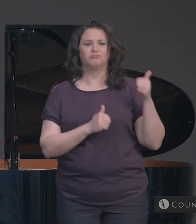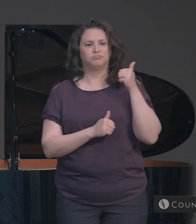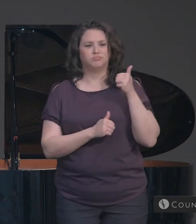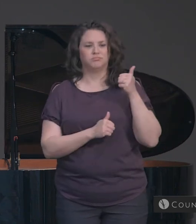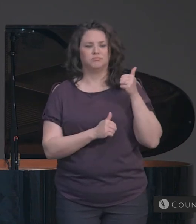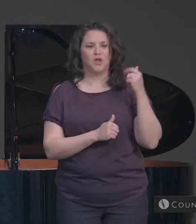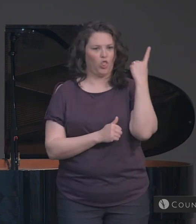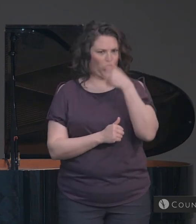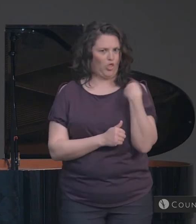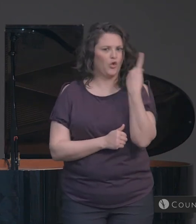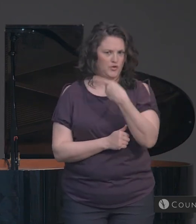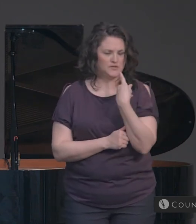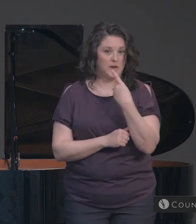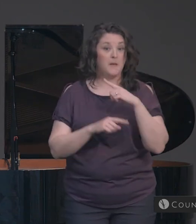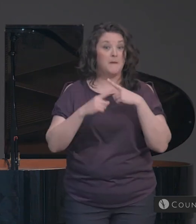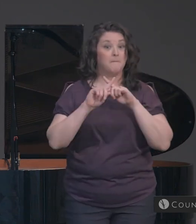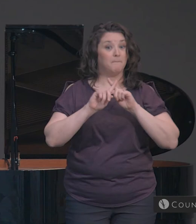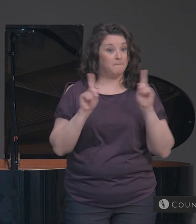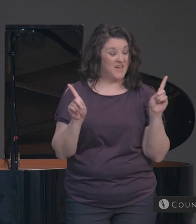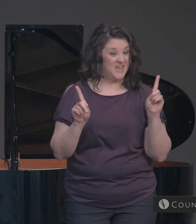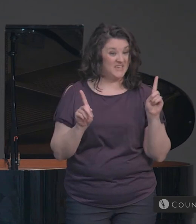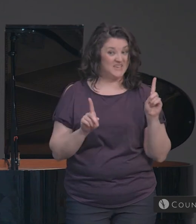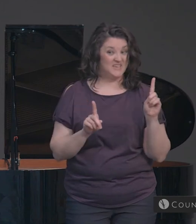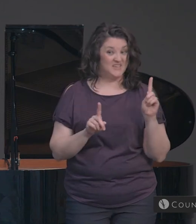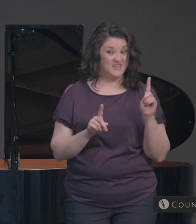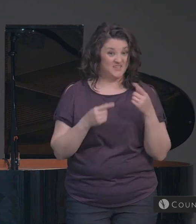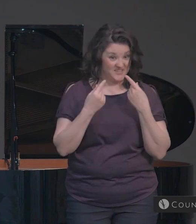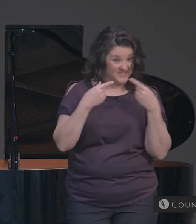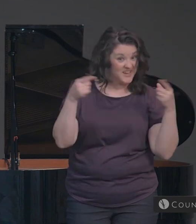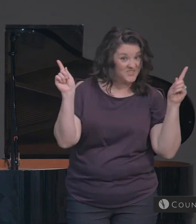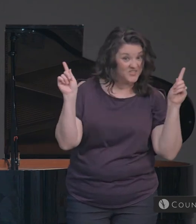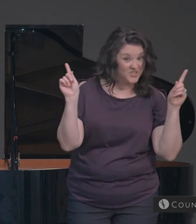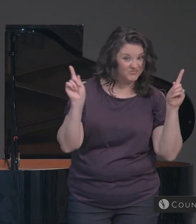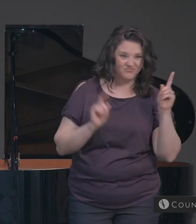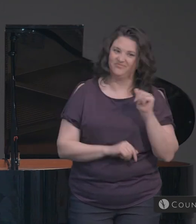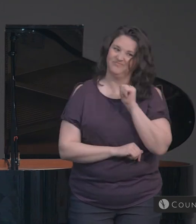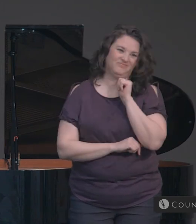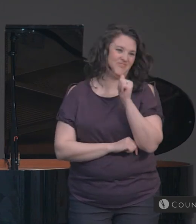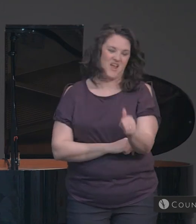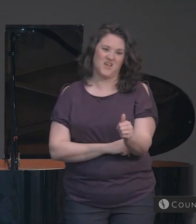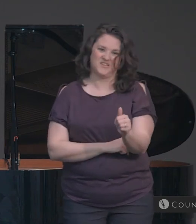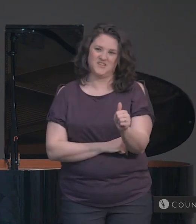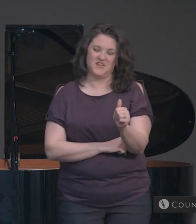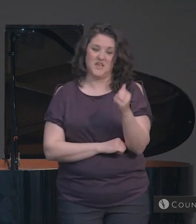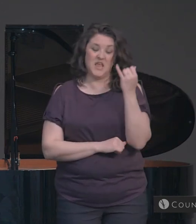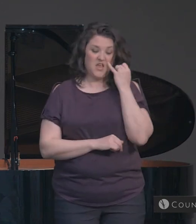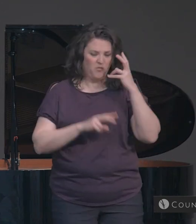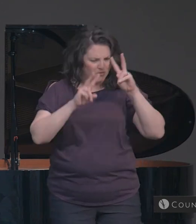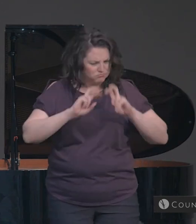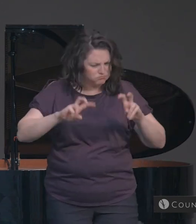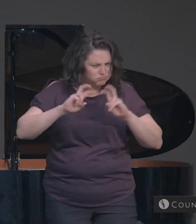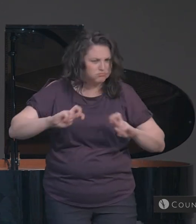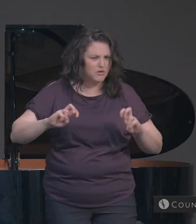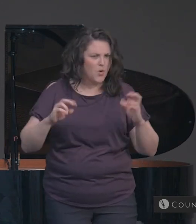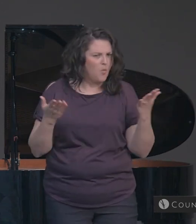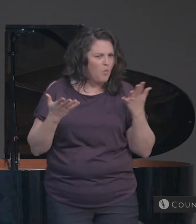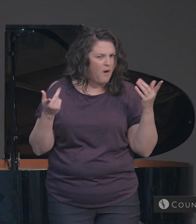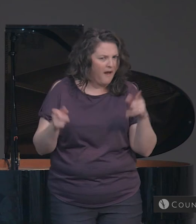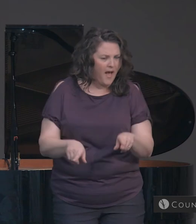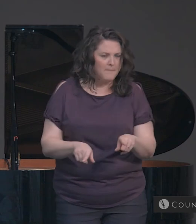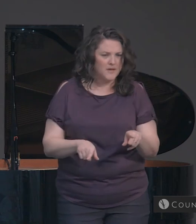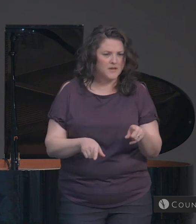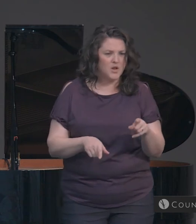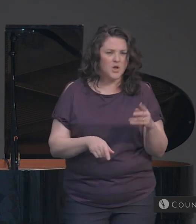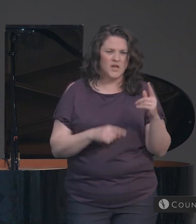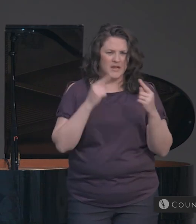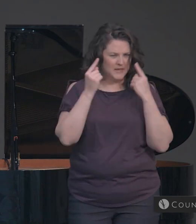But he was not the success that he should have been. In examining what happened, we must look at his failure to consider